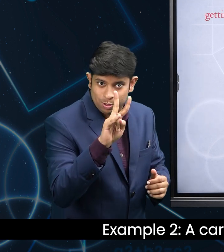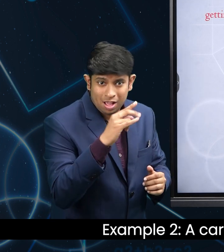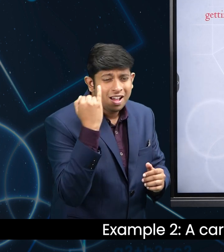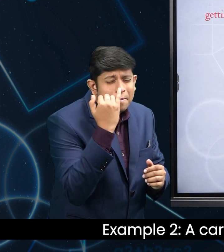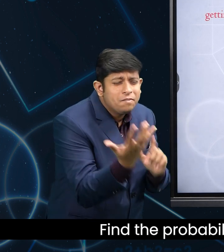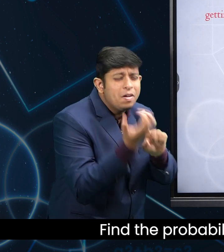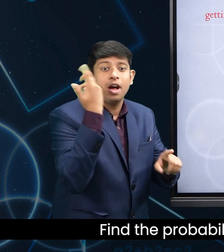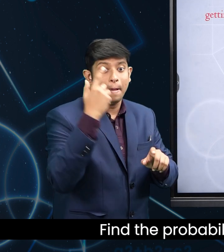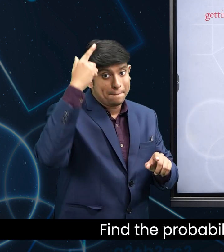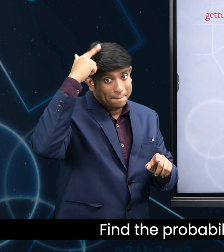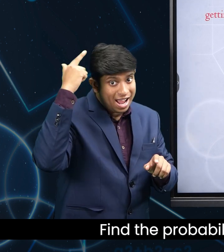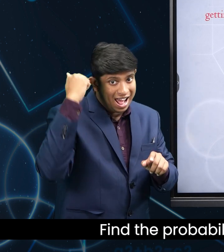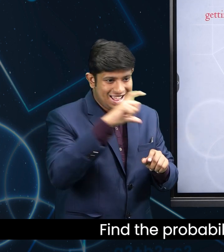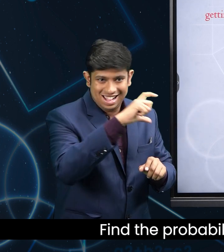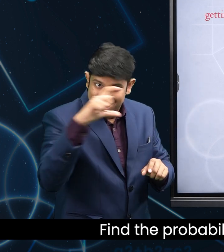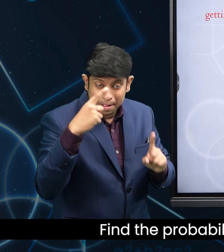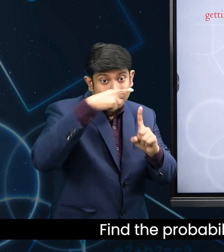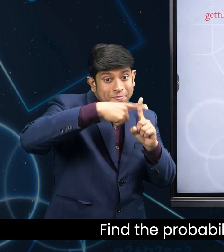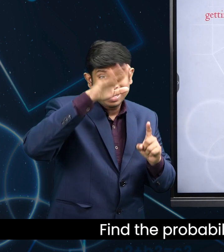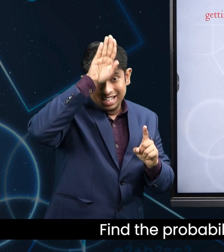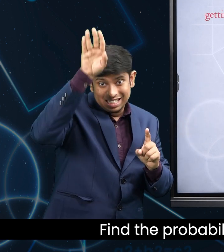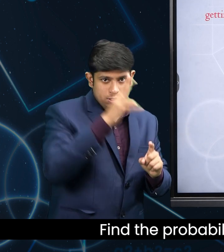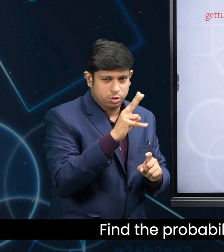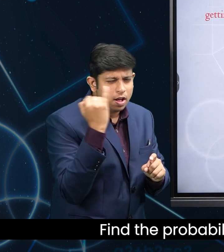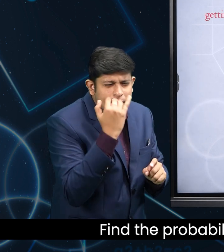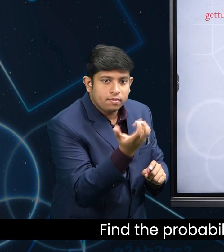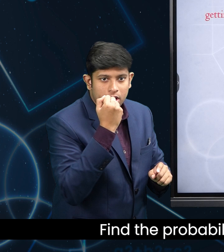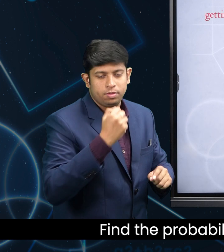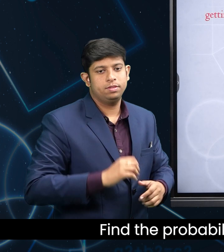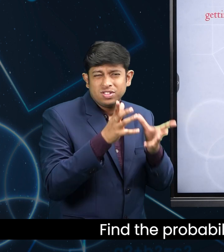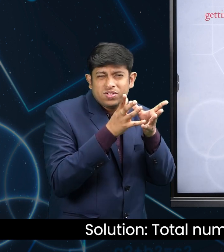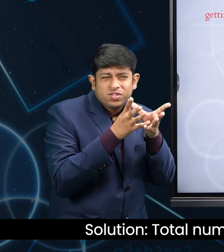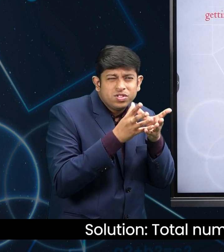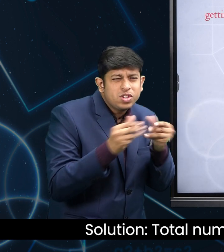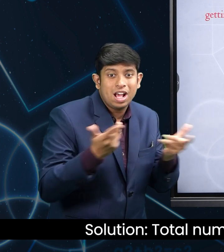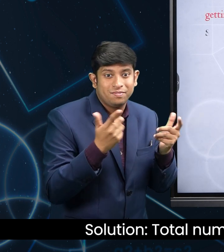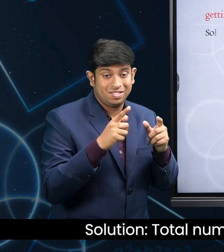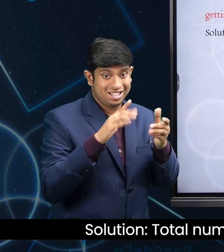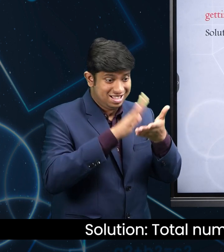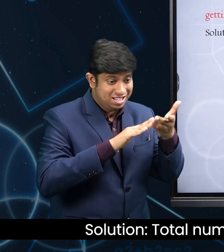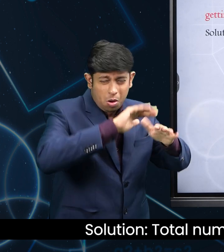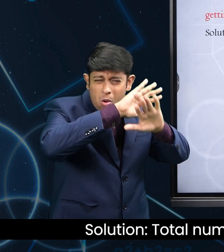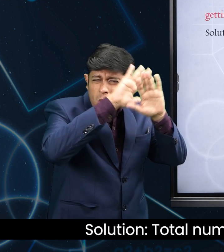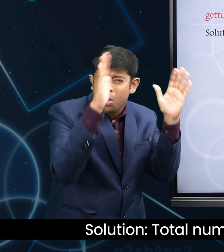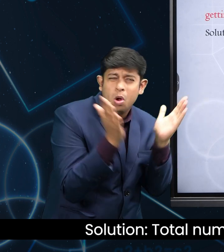cards. Find the probability of getting a king or a black card. Solution. Total number of cards